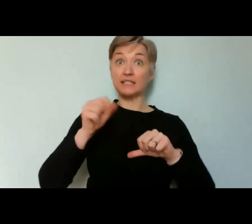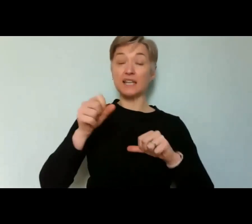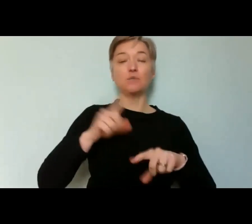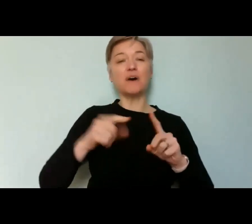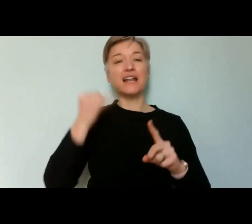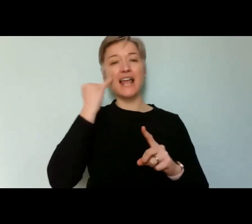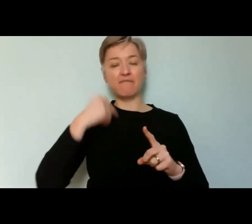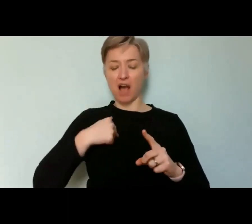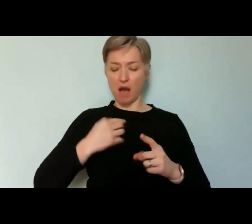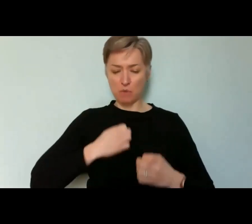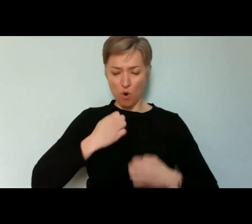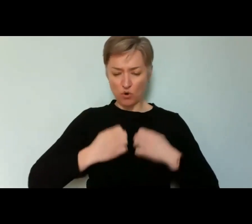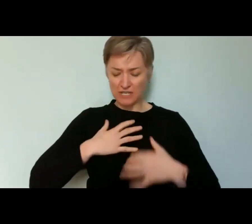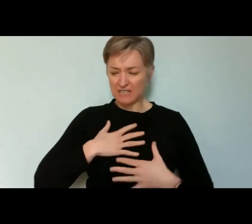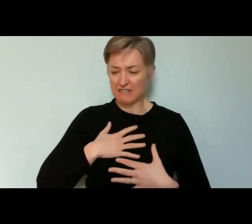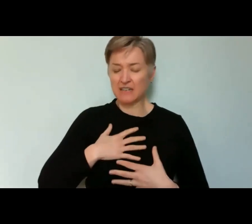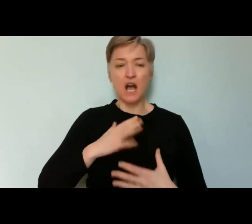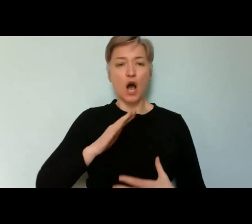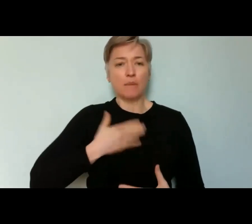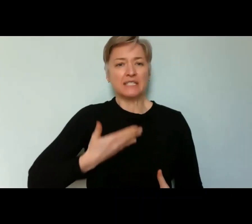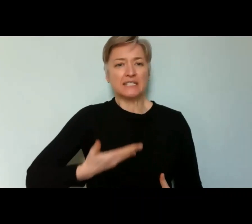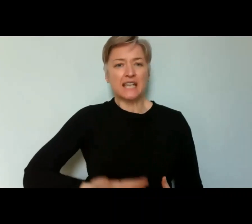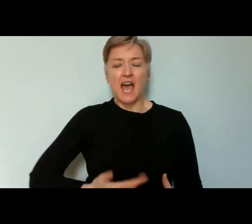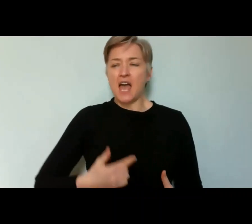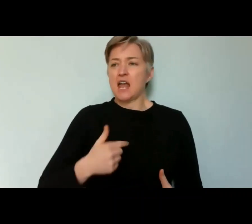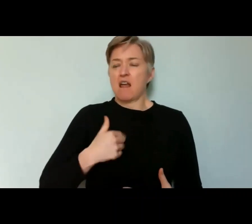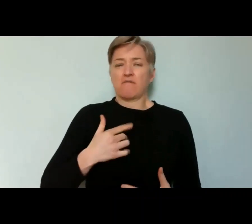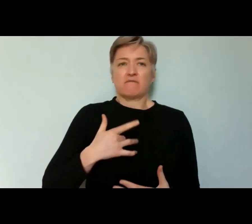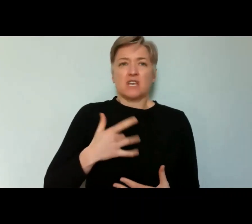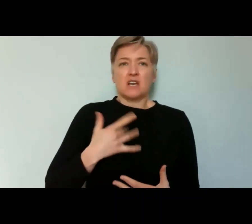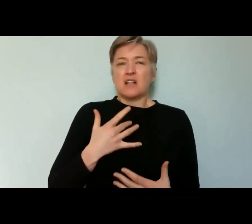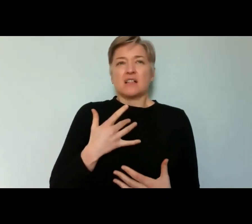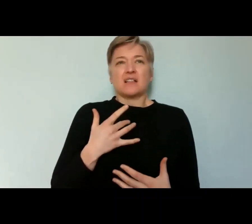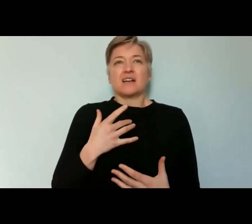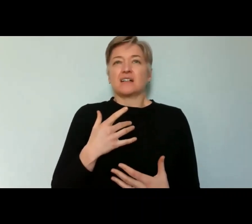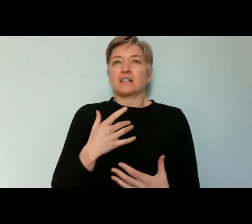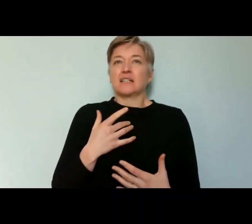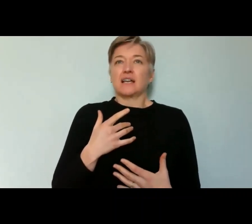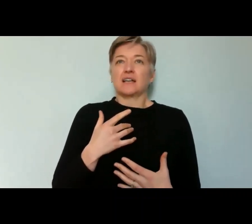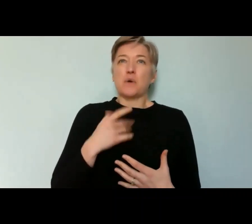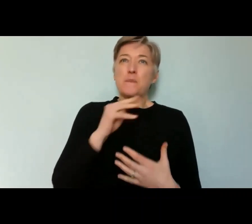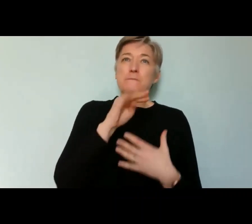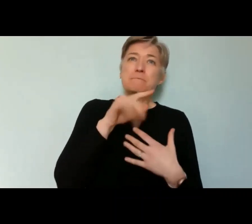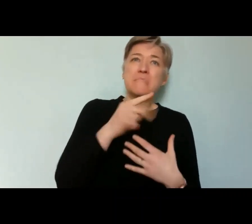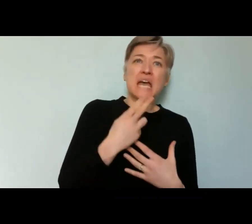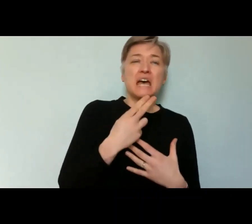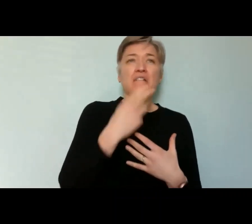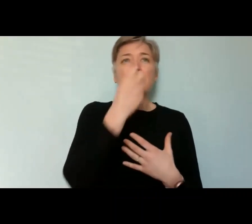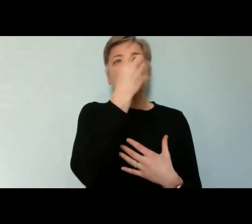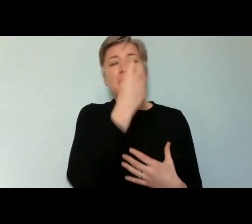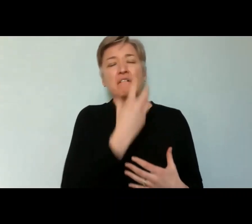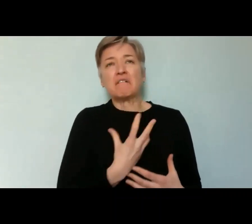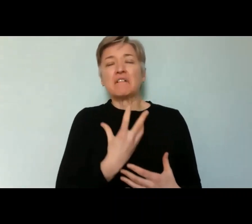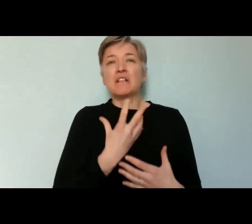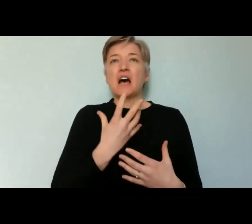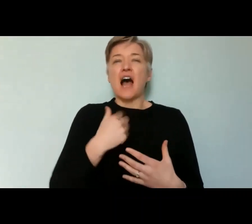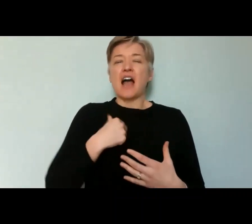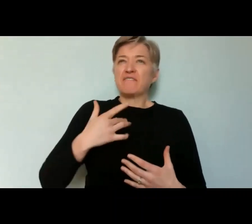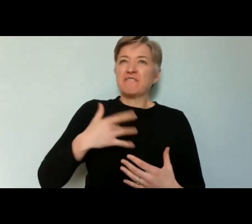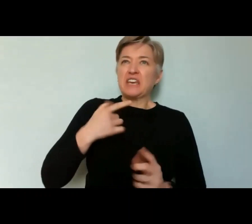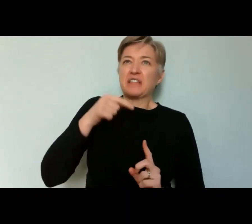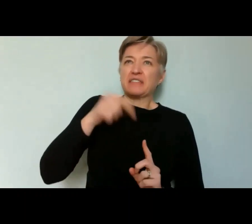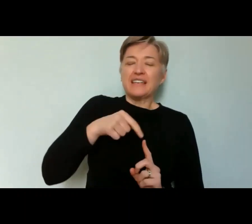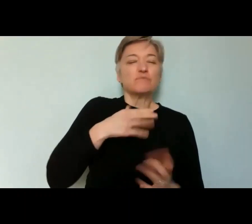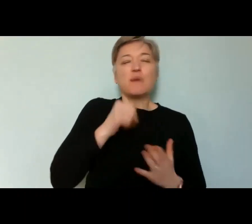I'm emotionally in this place where of miss and feeling some kind of way about something that may not have anything to do